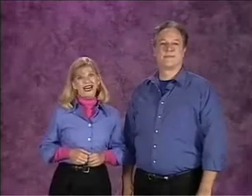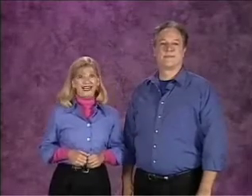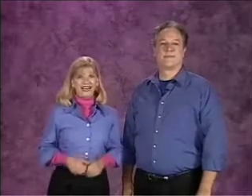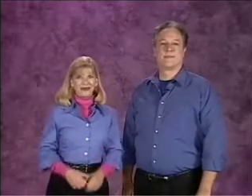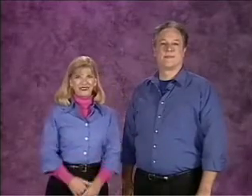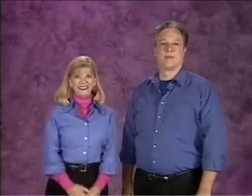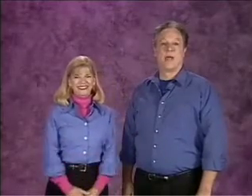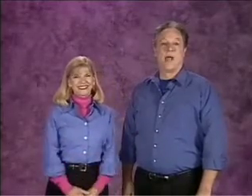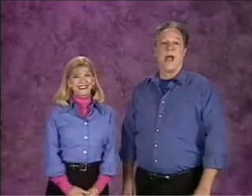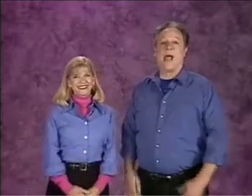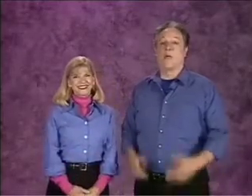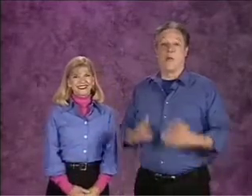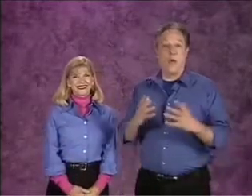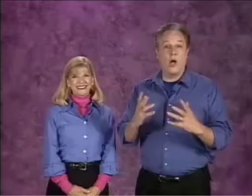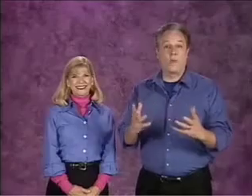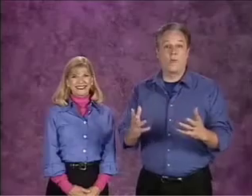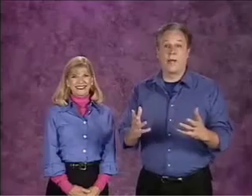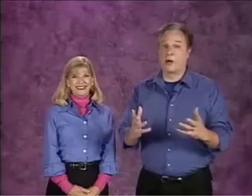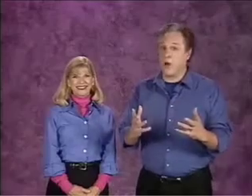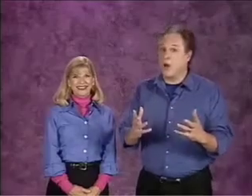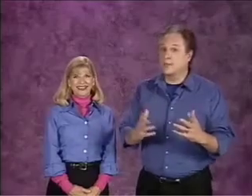sign language. And well prepared